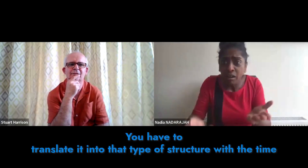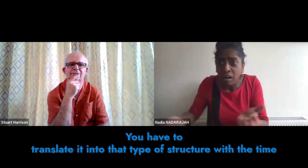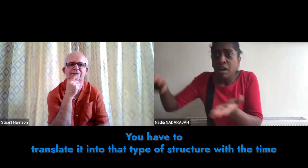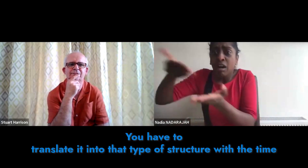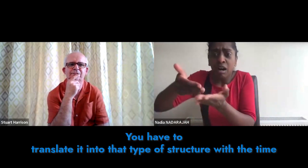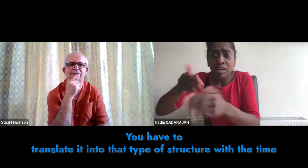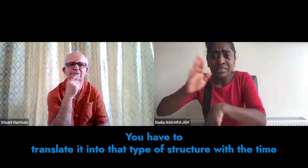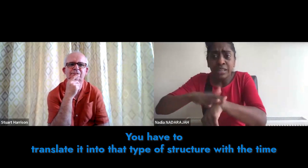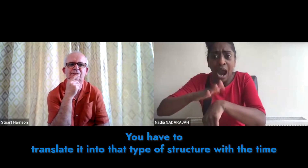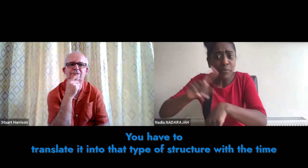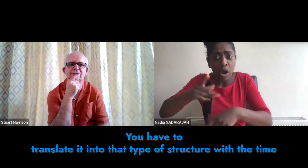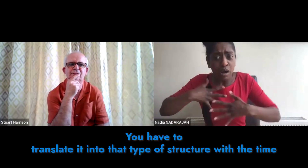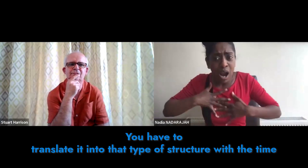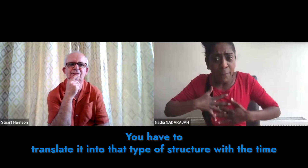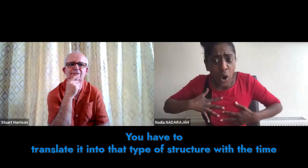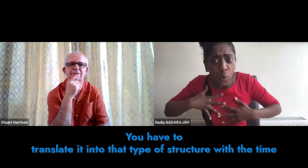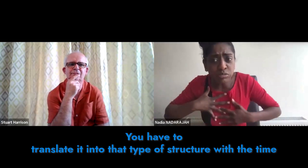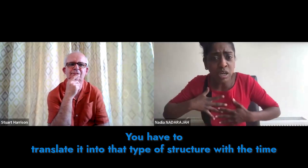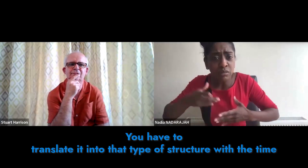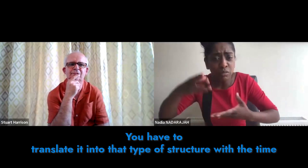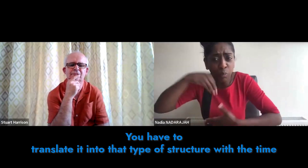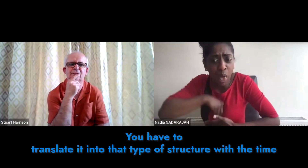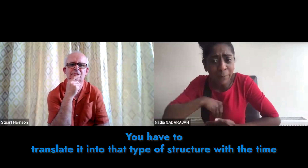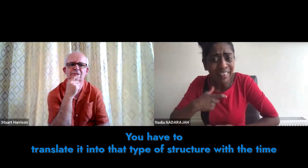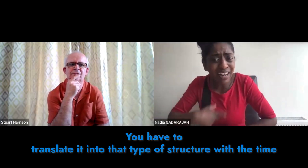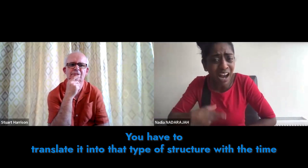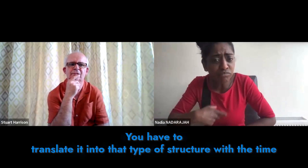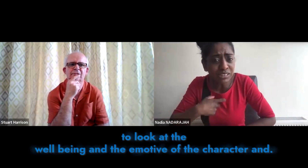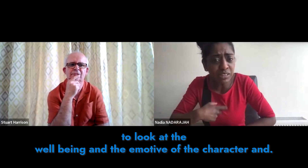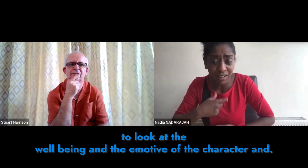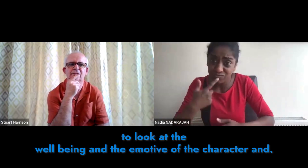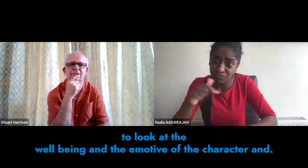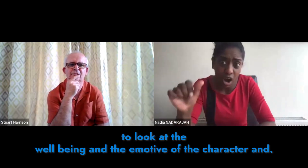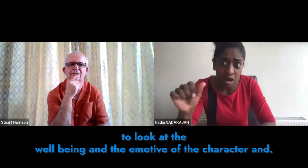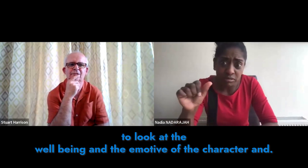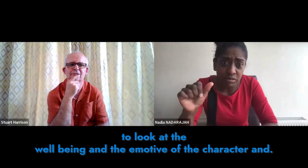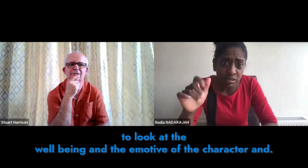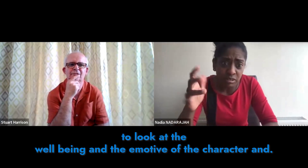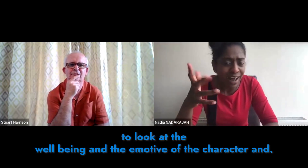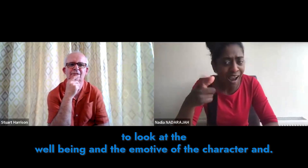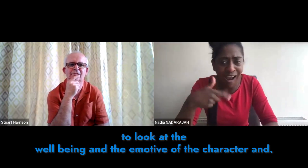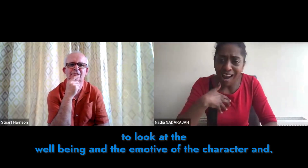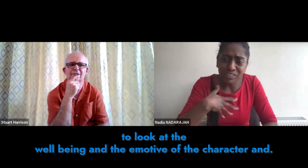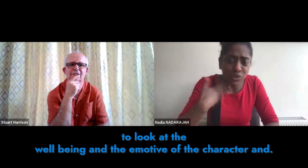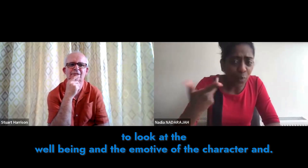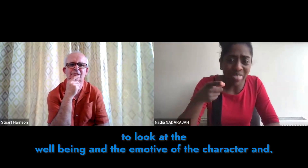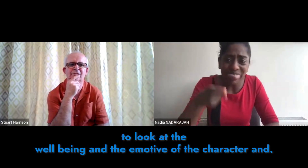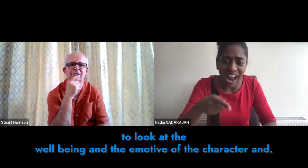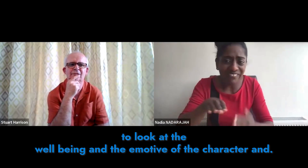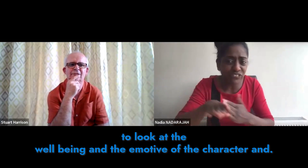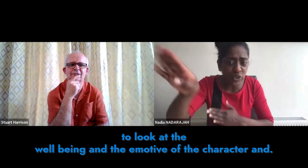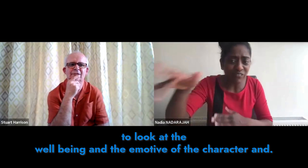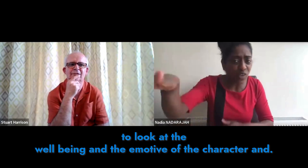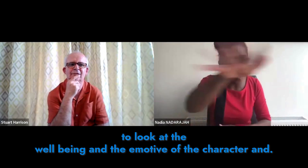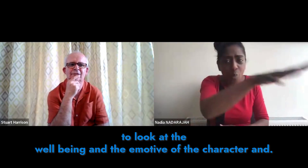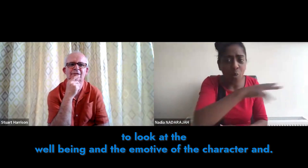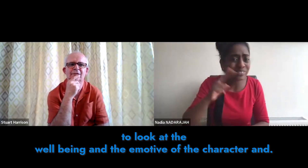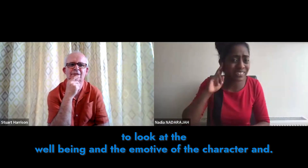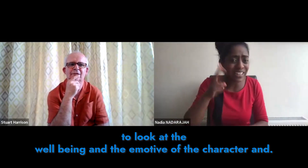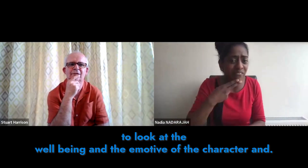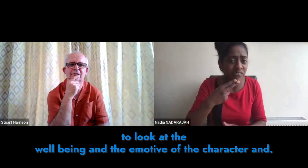to translate it into that type of structure with the time to look at the well-being and the emotive of